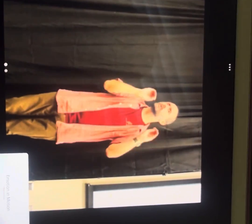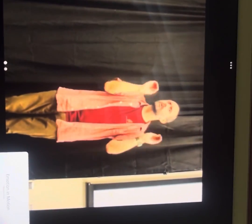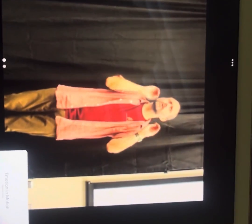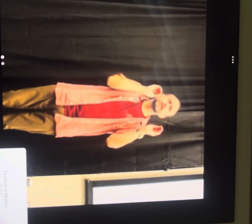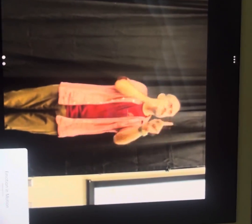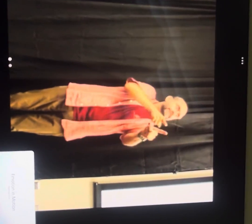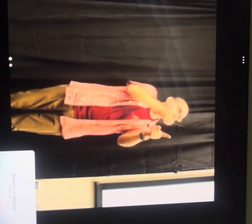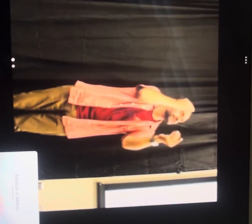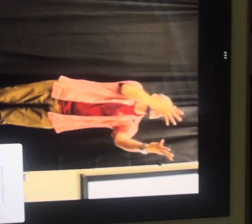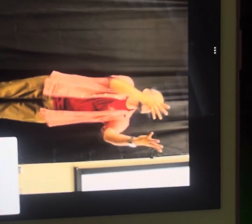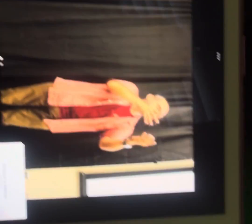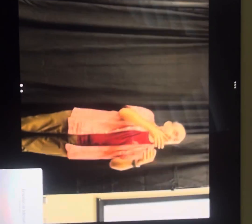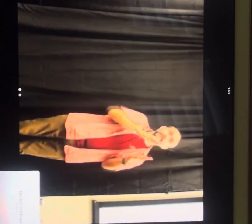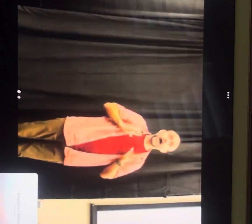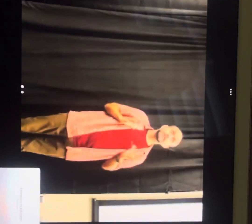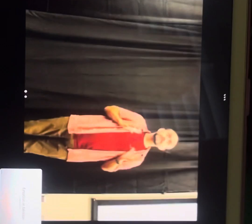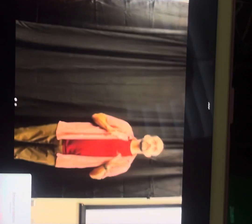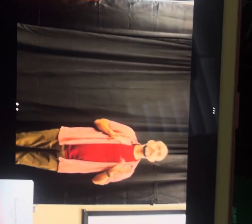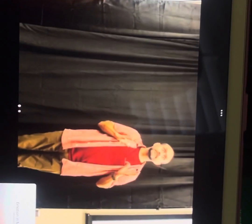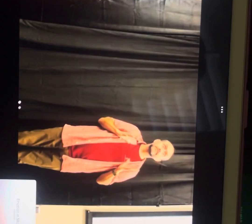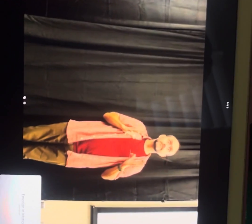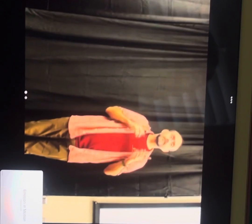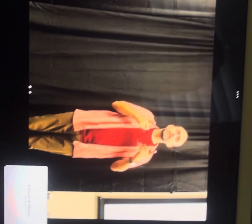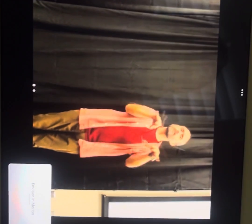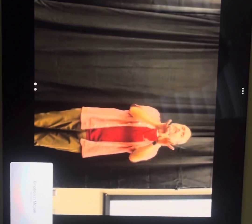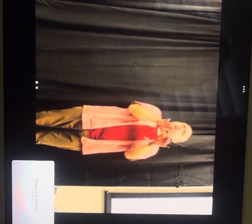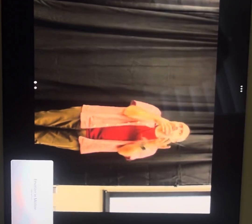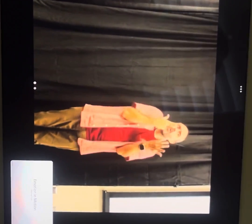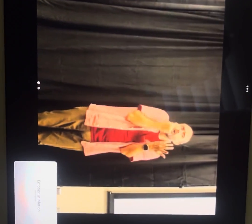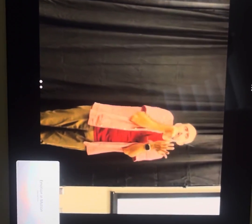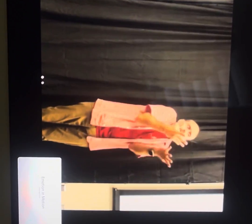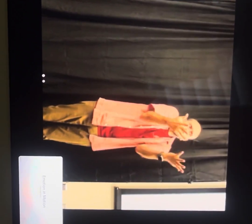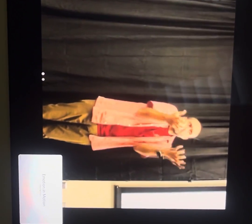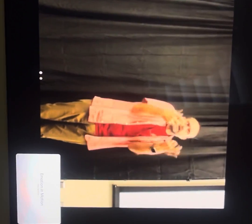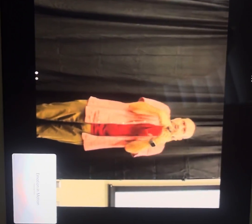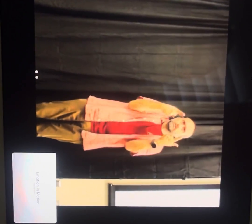if you guys start without giving that information,